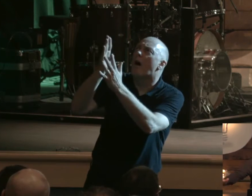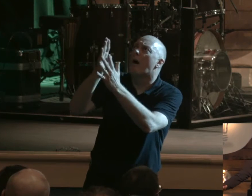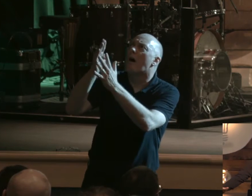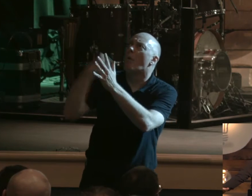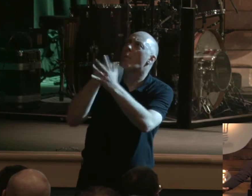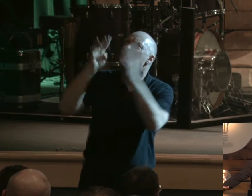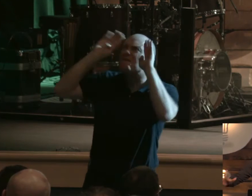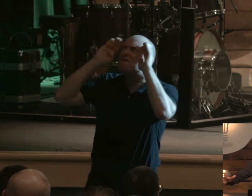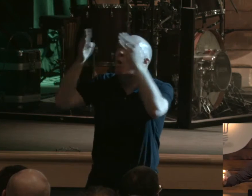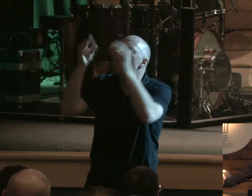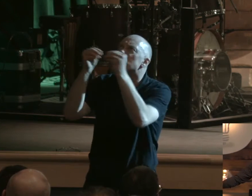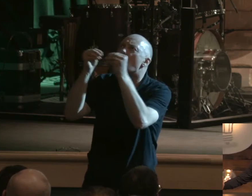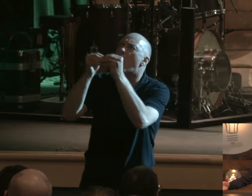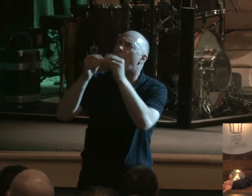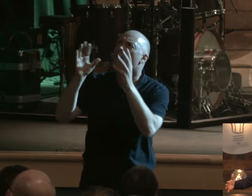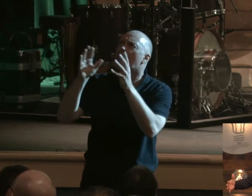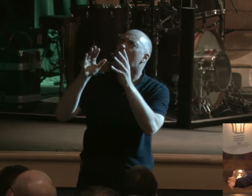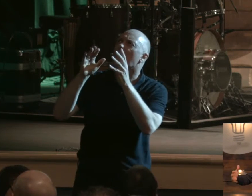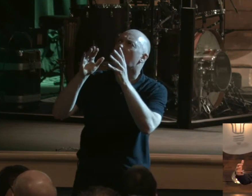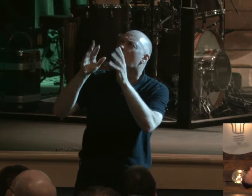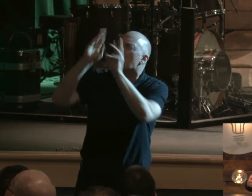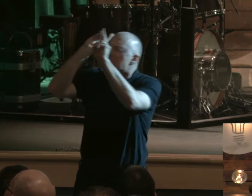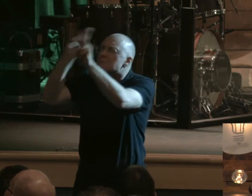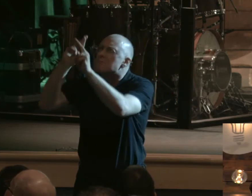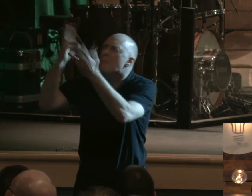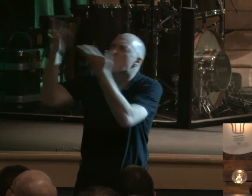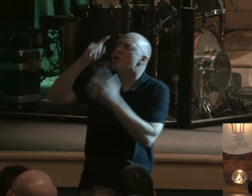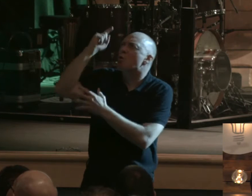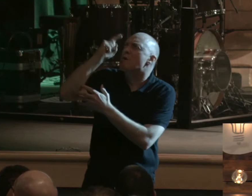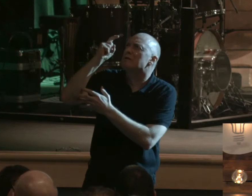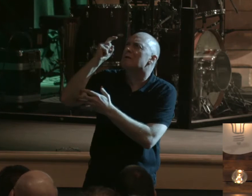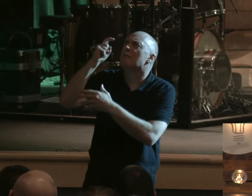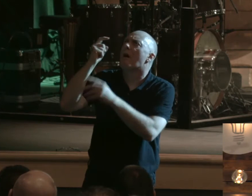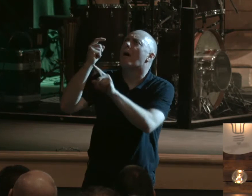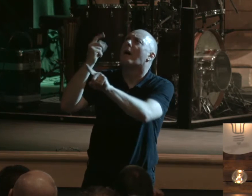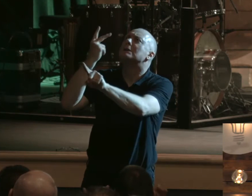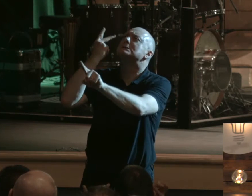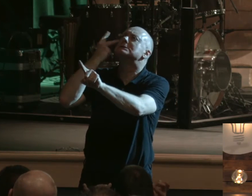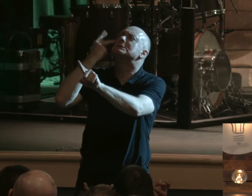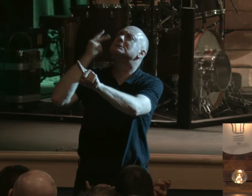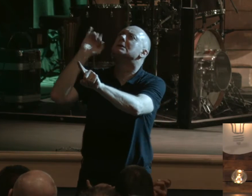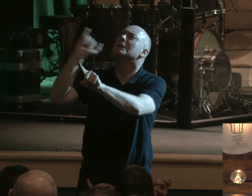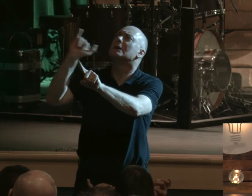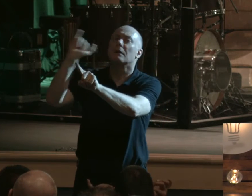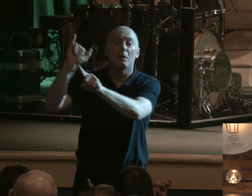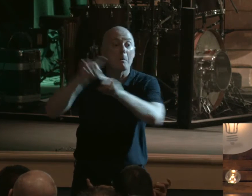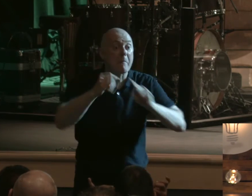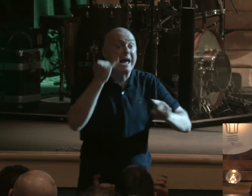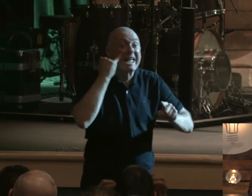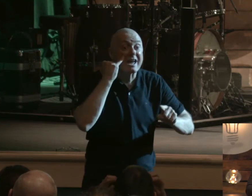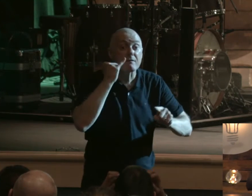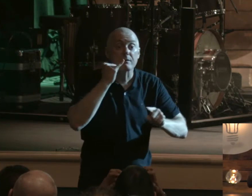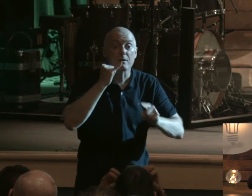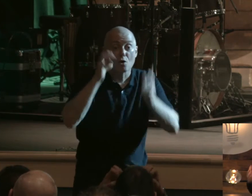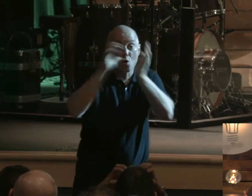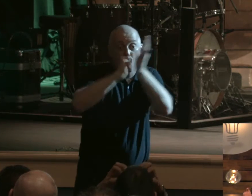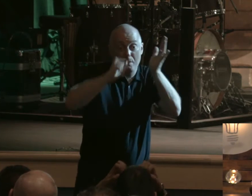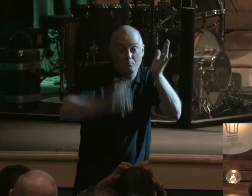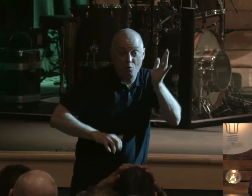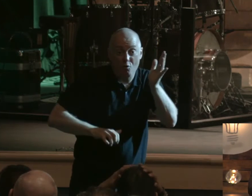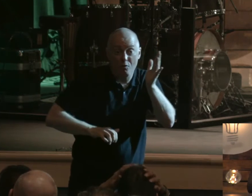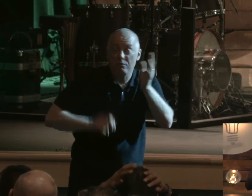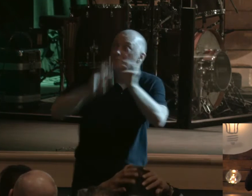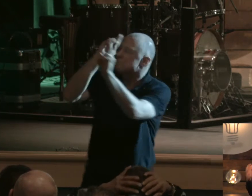brings focus. The fear of the Lord then brings wisdom we can see. But if you remove the fear of the Lord, you